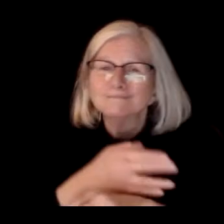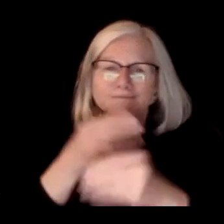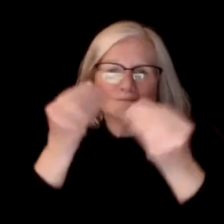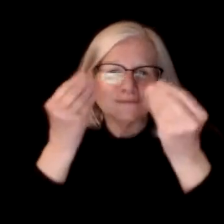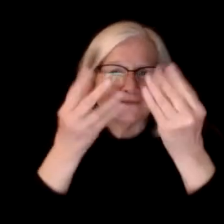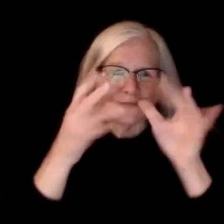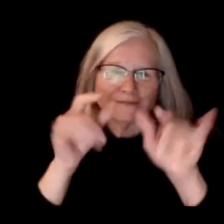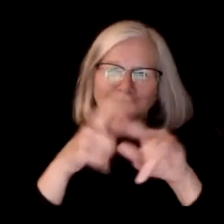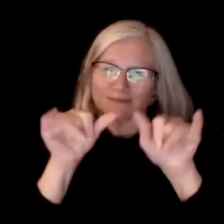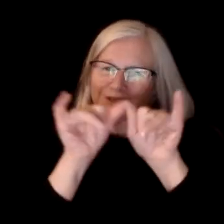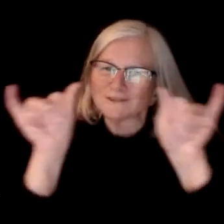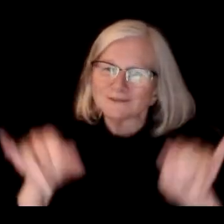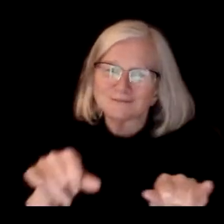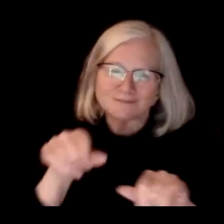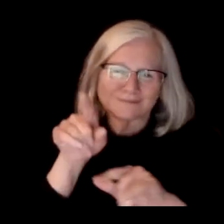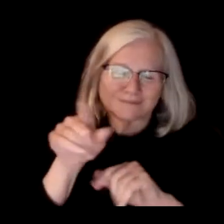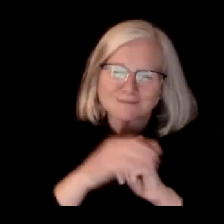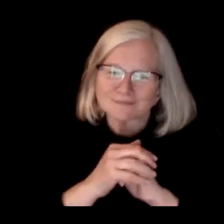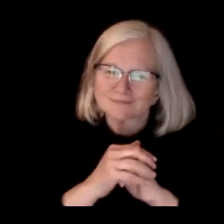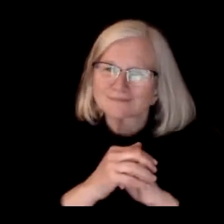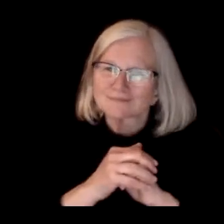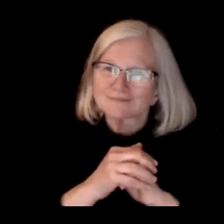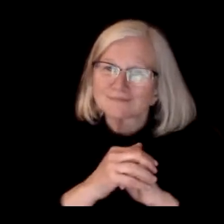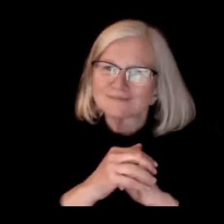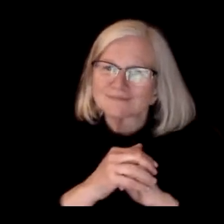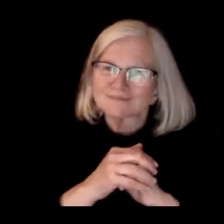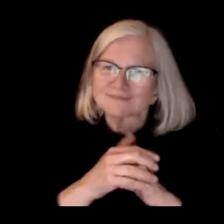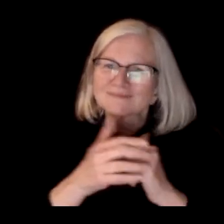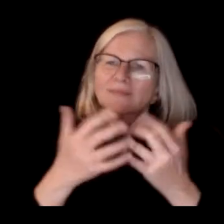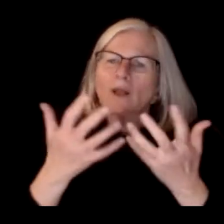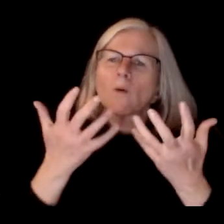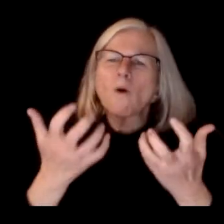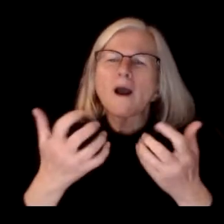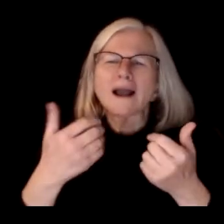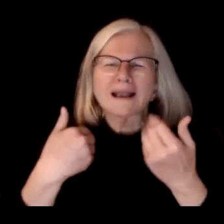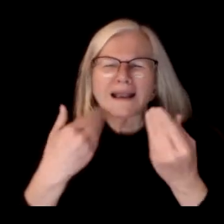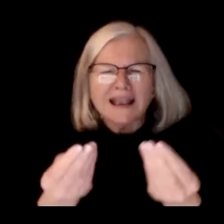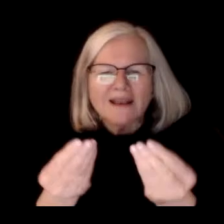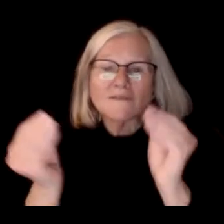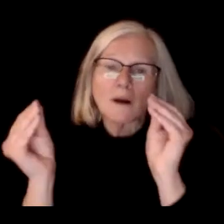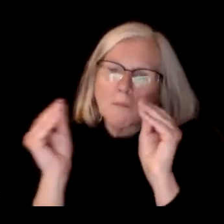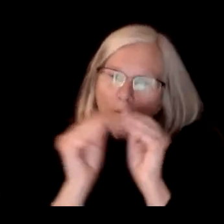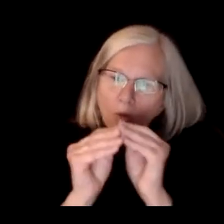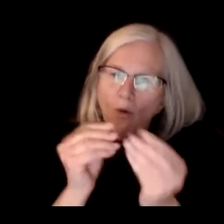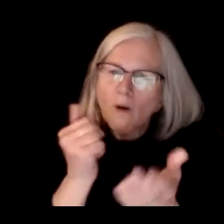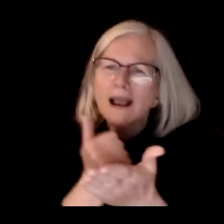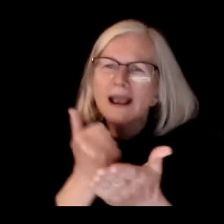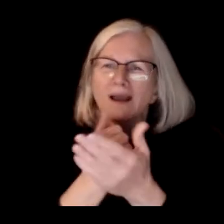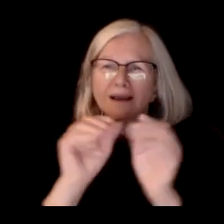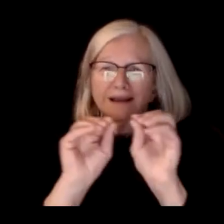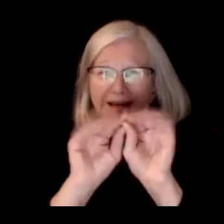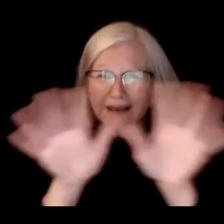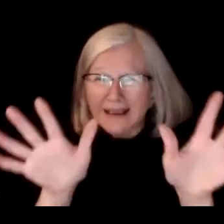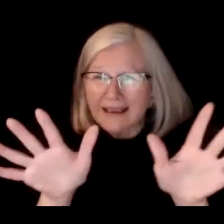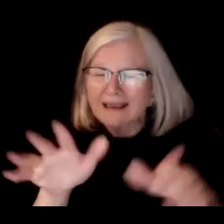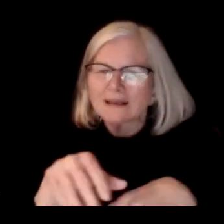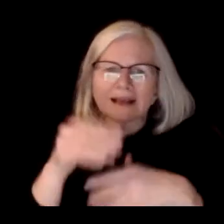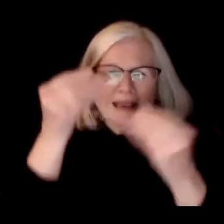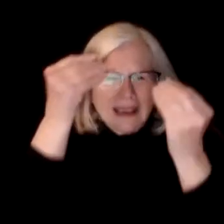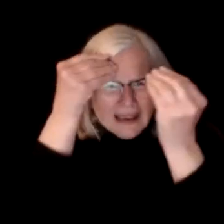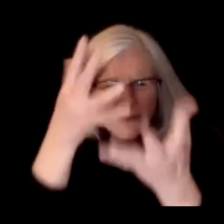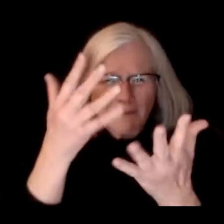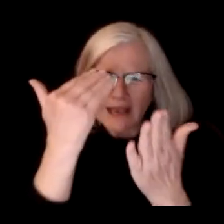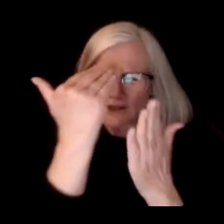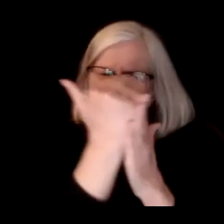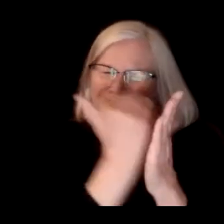can get more helpful analytic data out of it as to how we're doing at a more granular level,